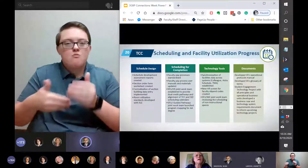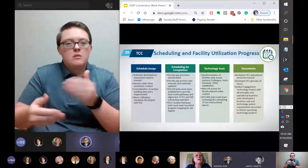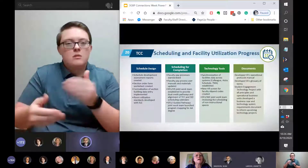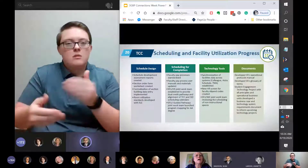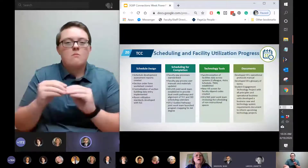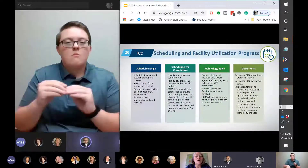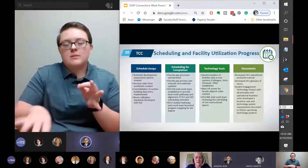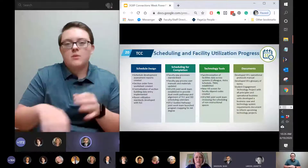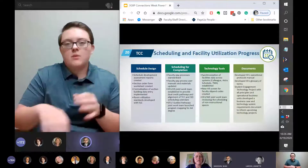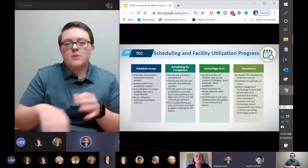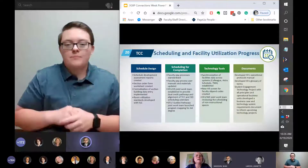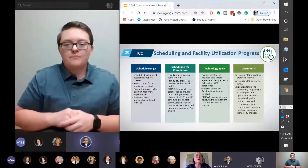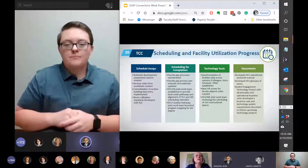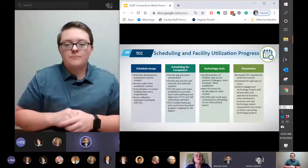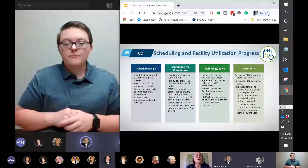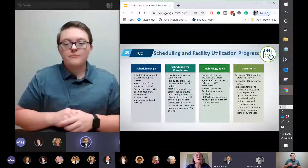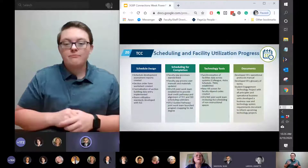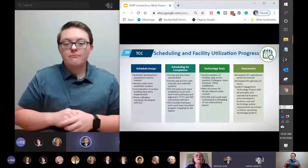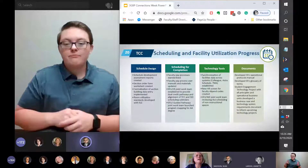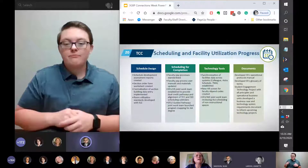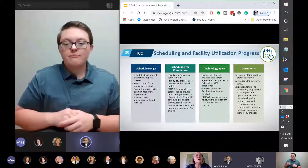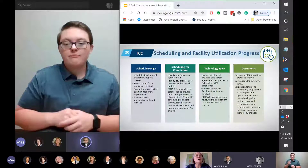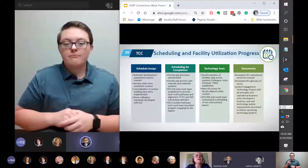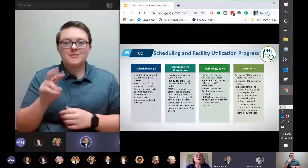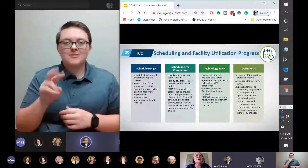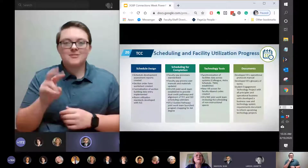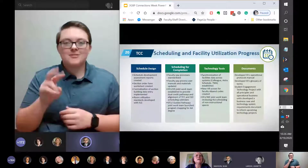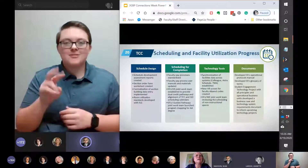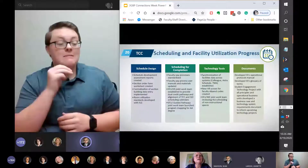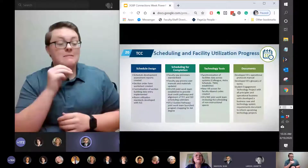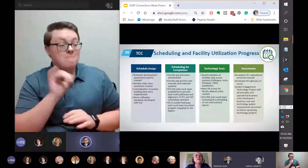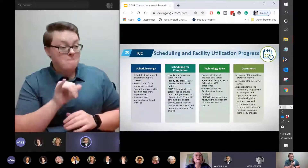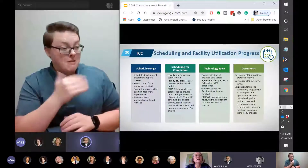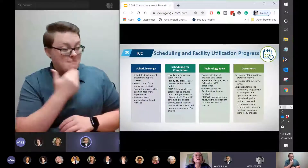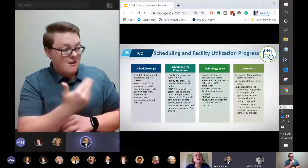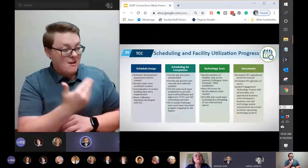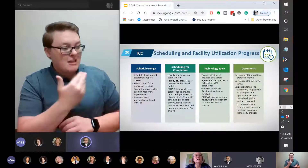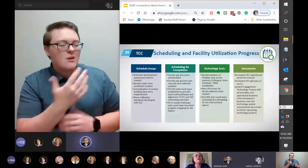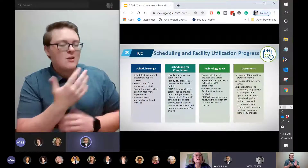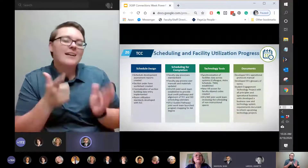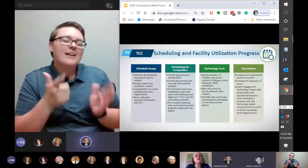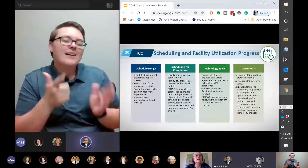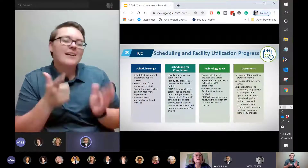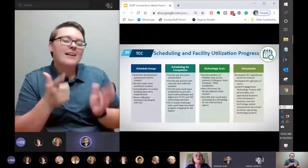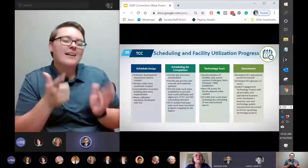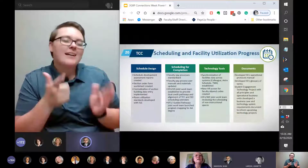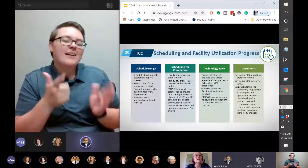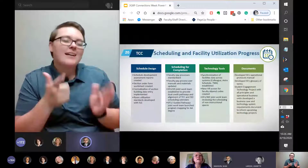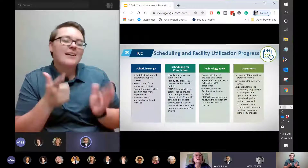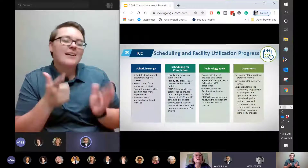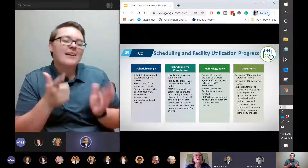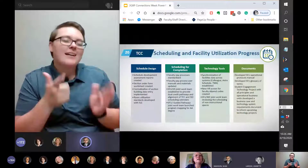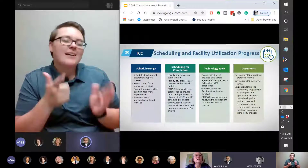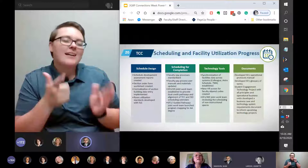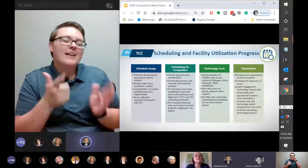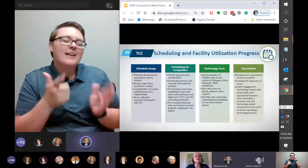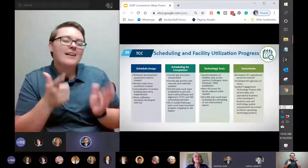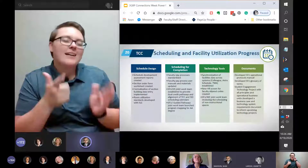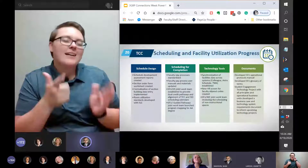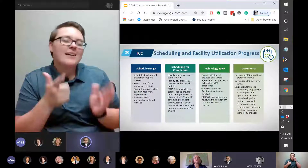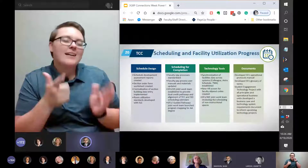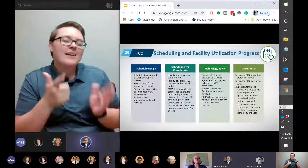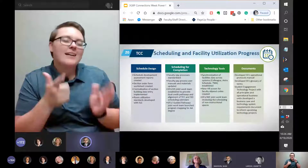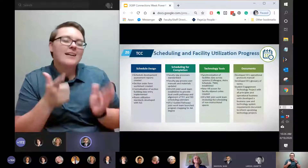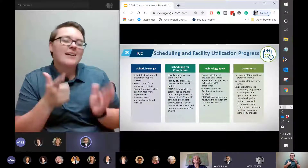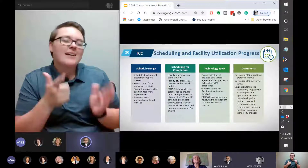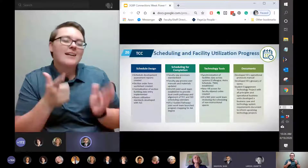That's what I could offer. No, thank you for, and sometimes it's and I place the